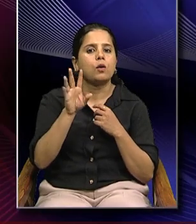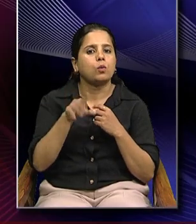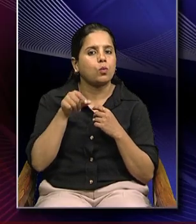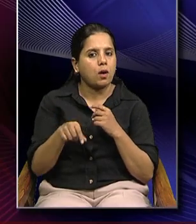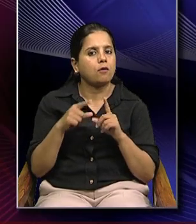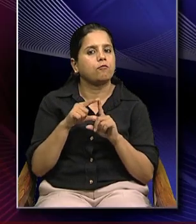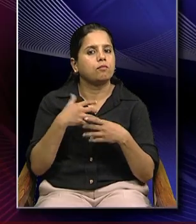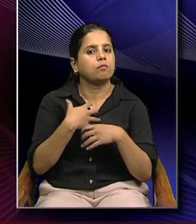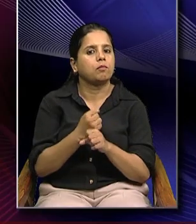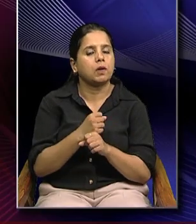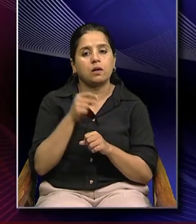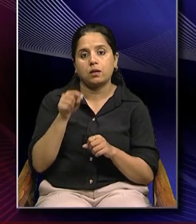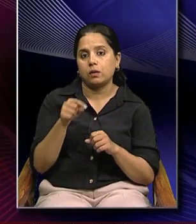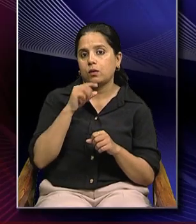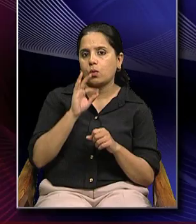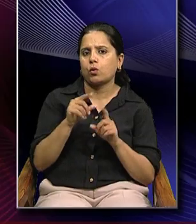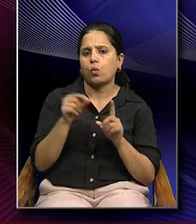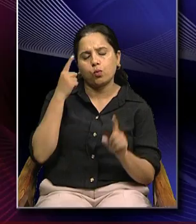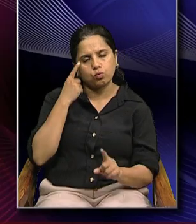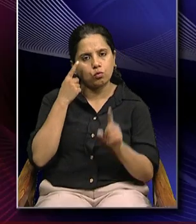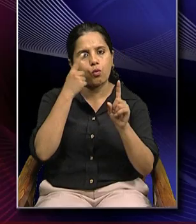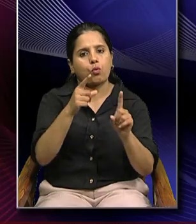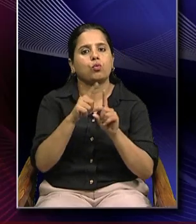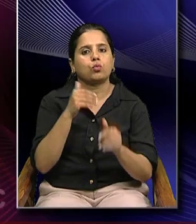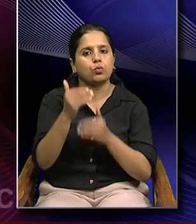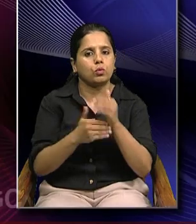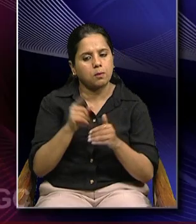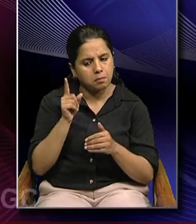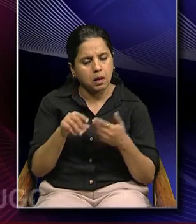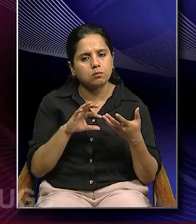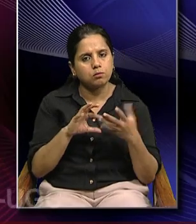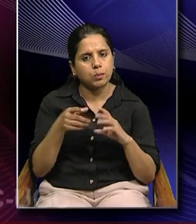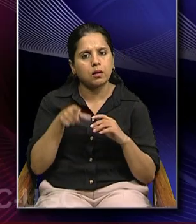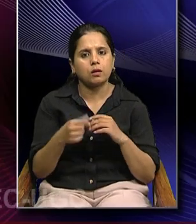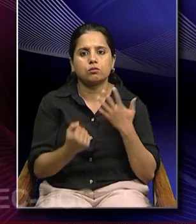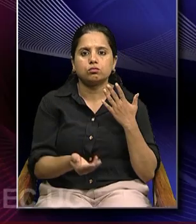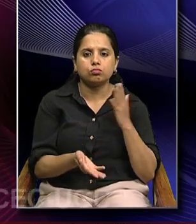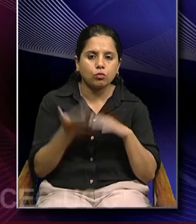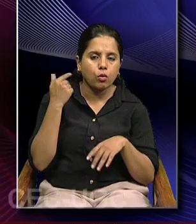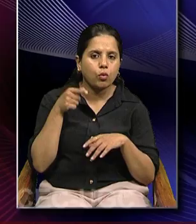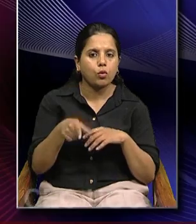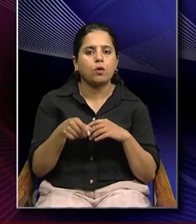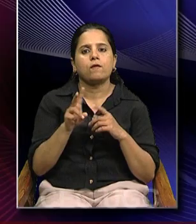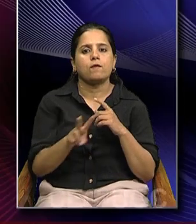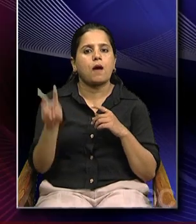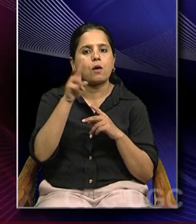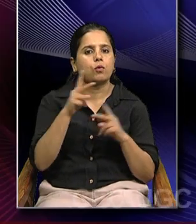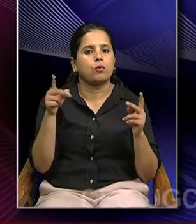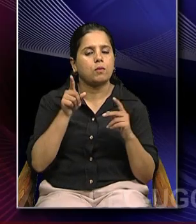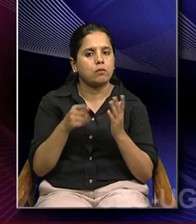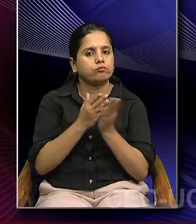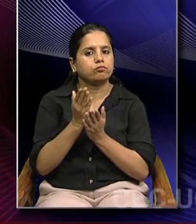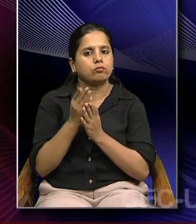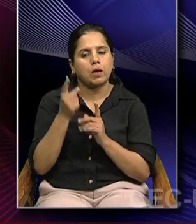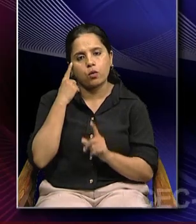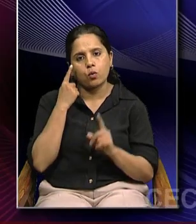propositions, which is actually the ultimate goal of a marketer, that you have to create a superior value proposition, and that is the ultimate